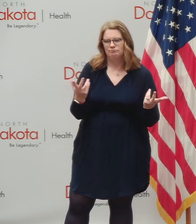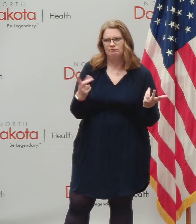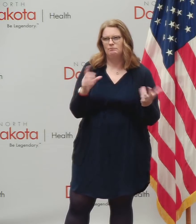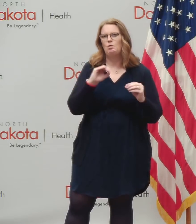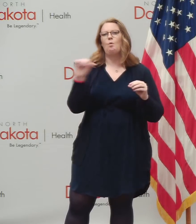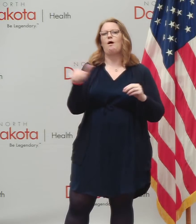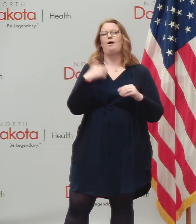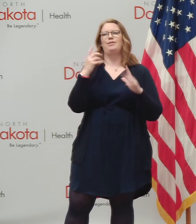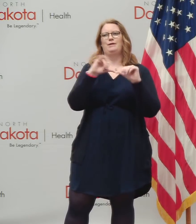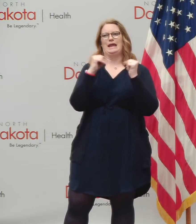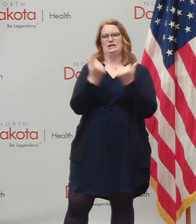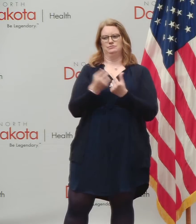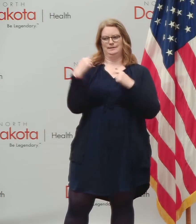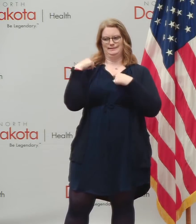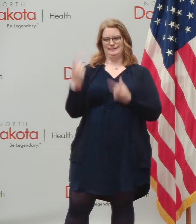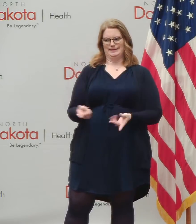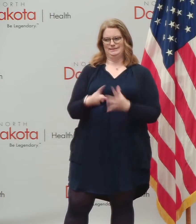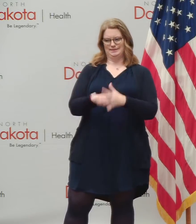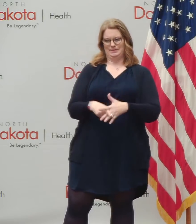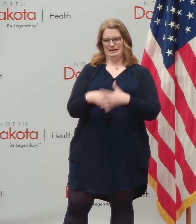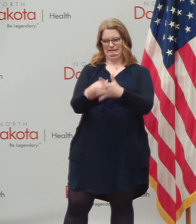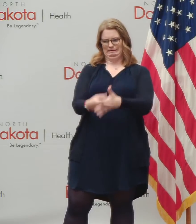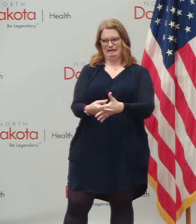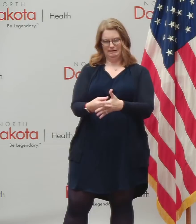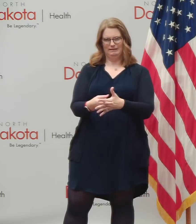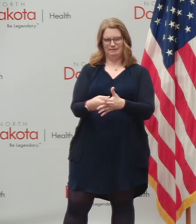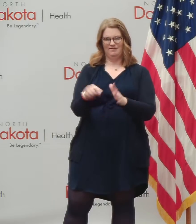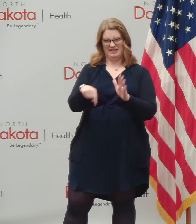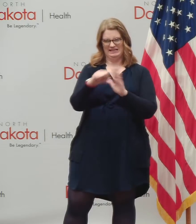the state in 131 years has had a scale like this one. So